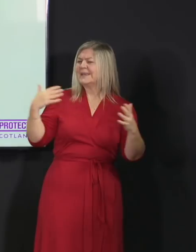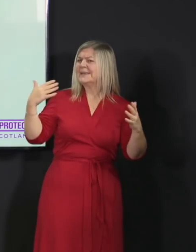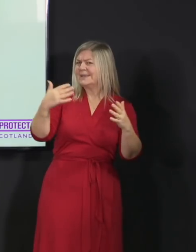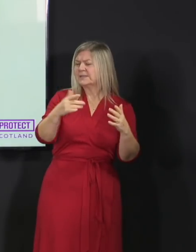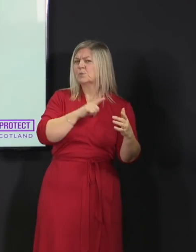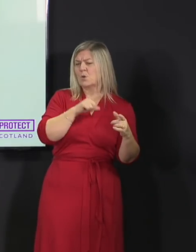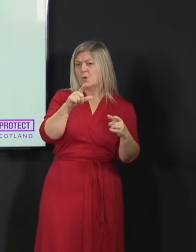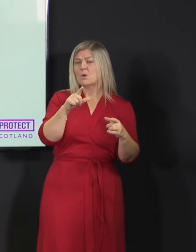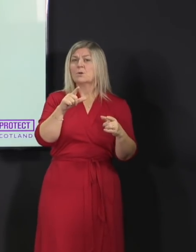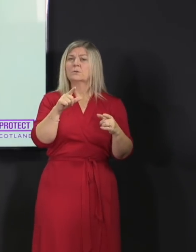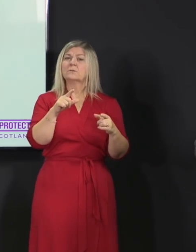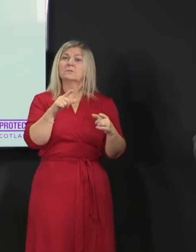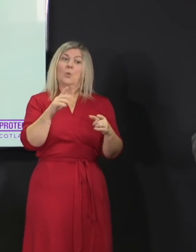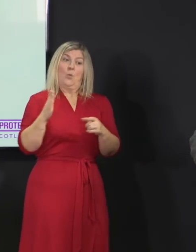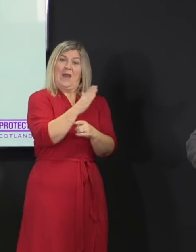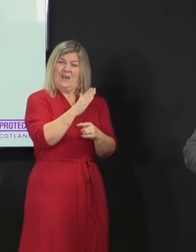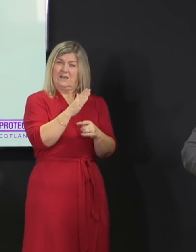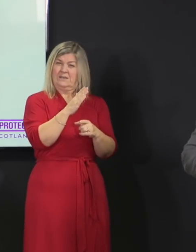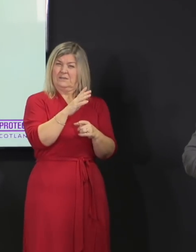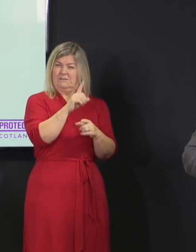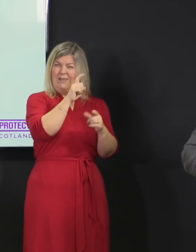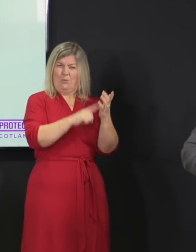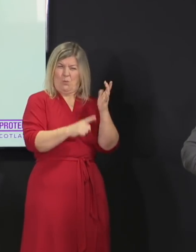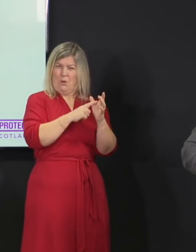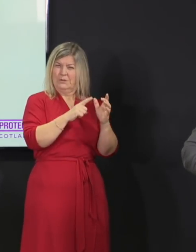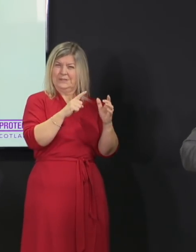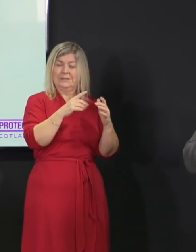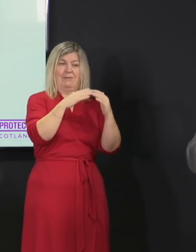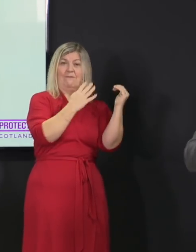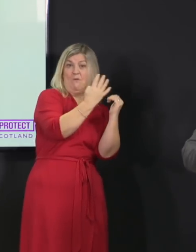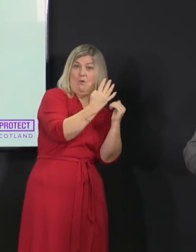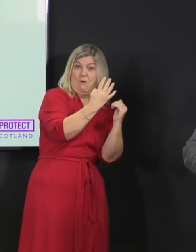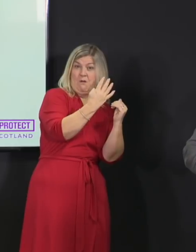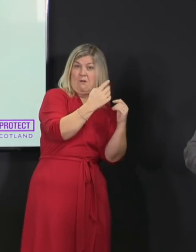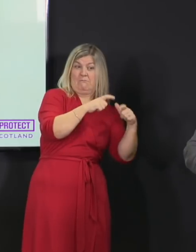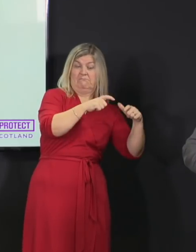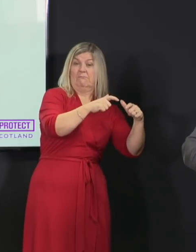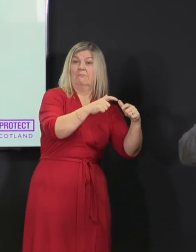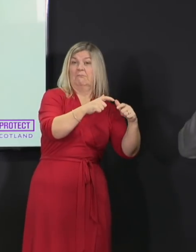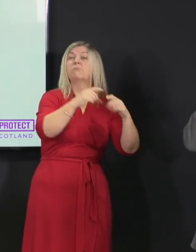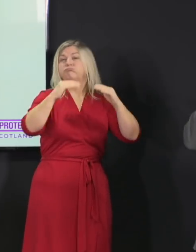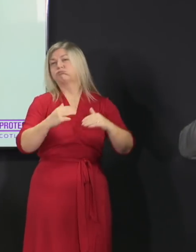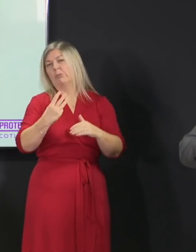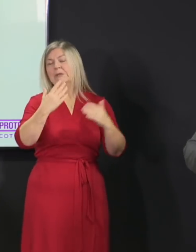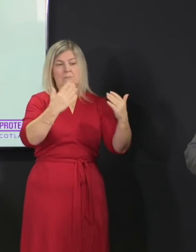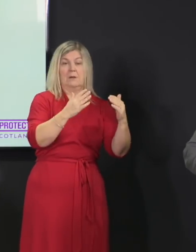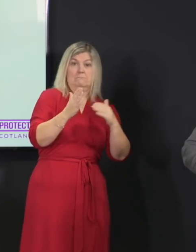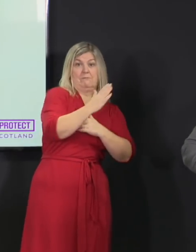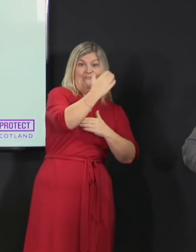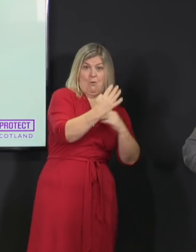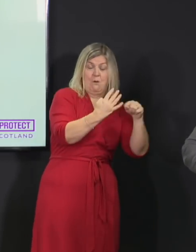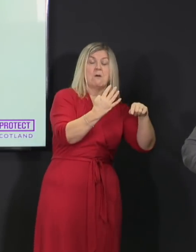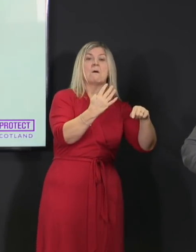of particularly the level 4 restrictions coming into play in some of our larger local authority areas, and there's been a gradual fall